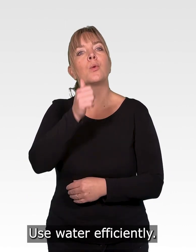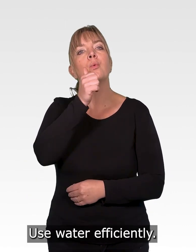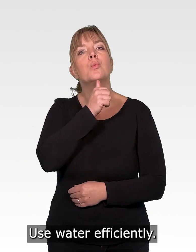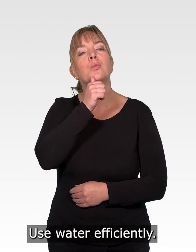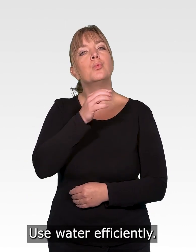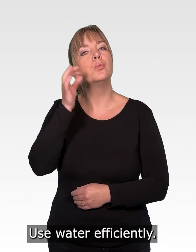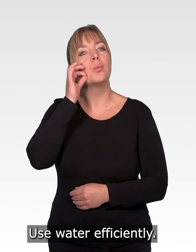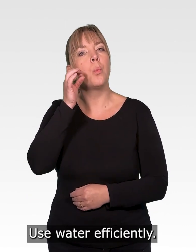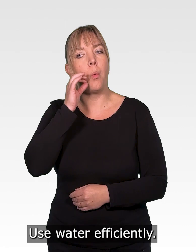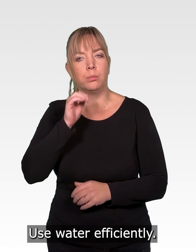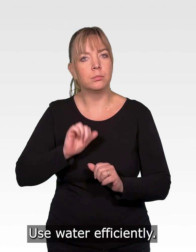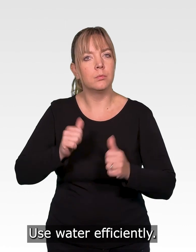Use water efficiently.